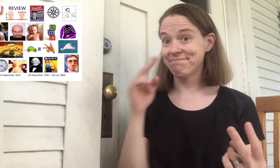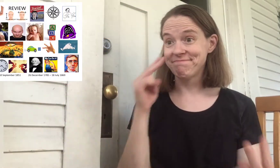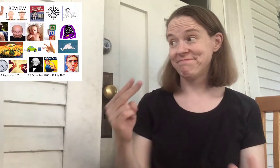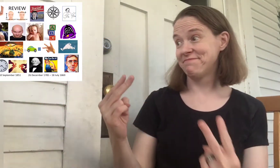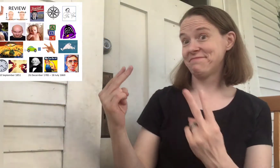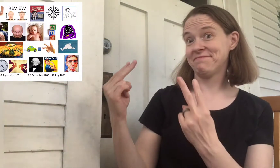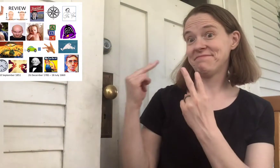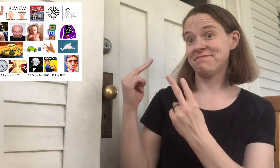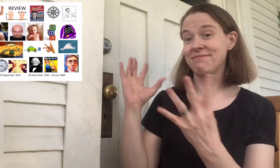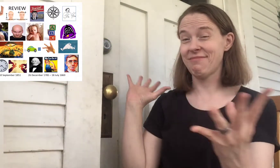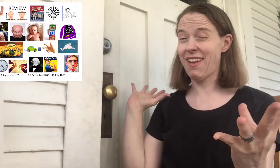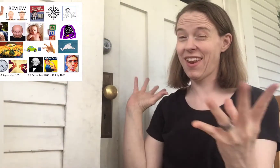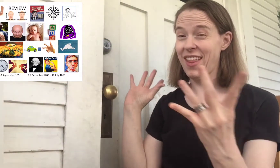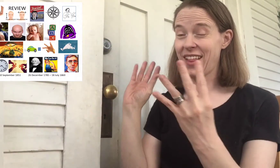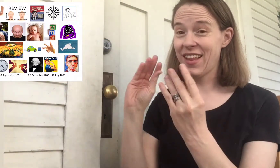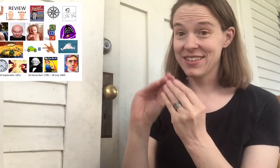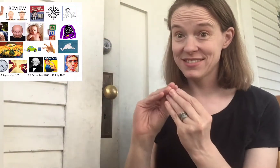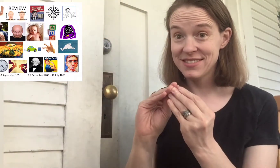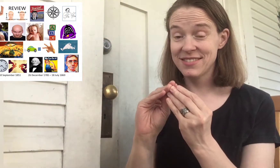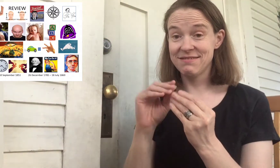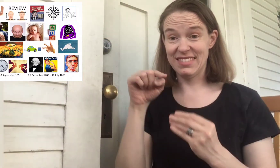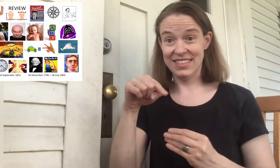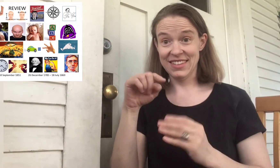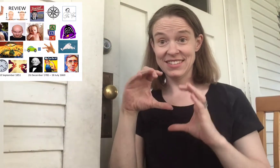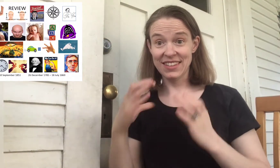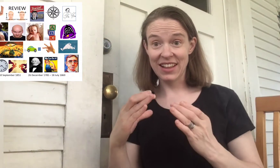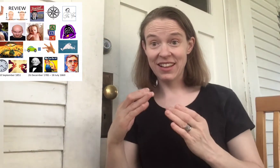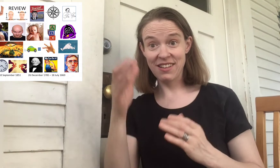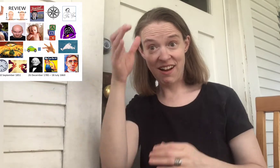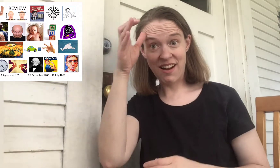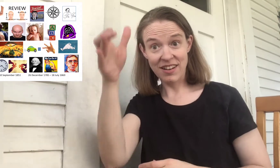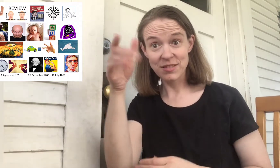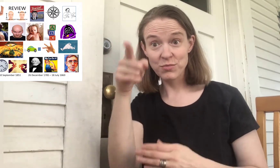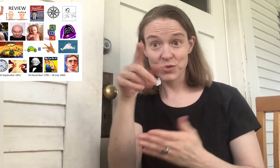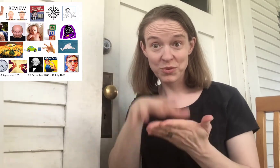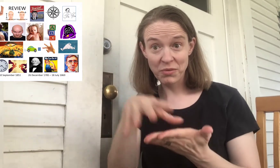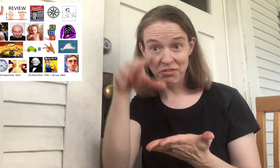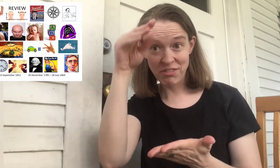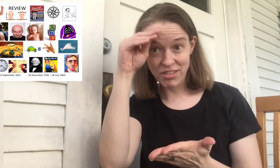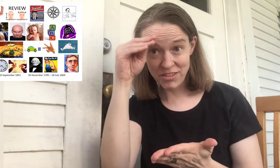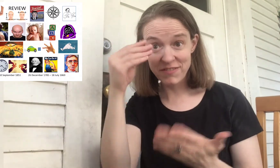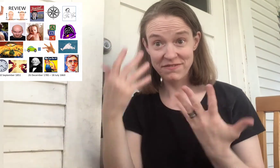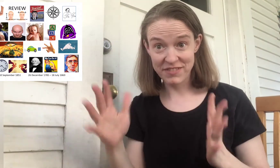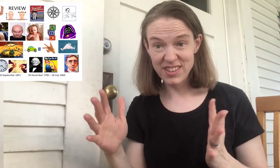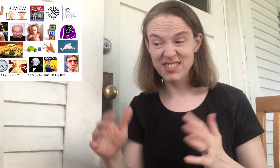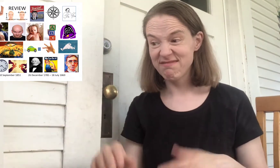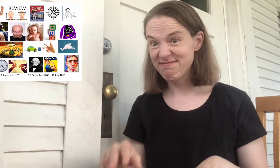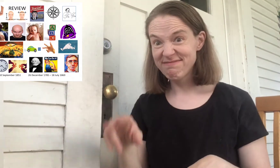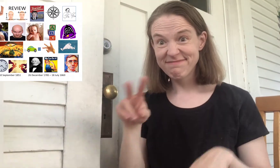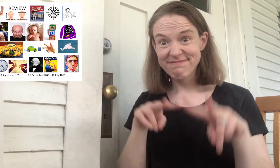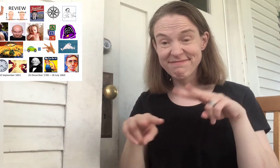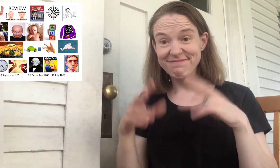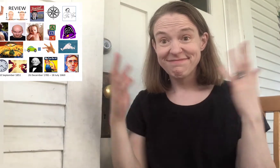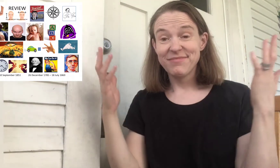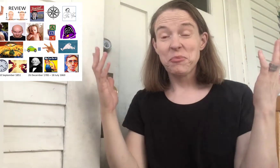And now, review from all of our past lessons that we've had in this class, all the concepts you've